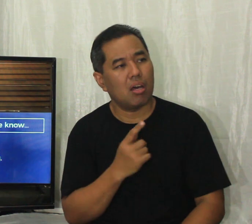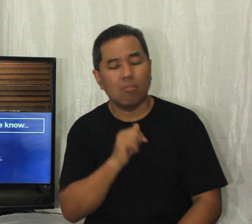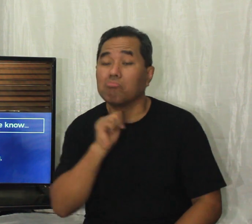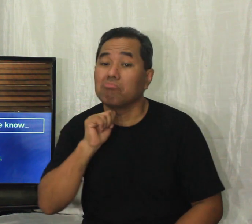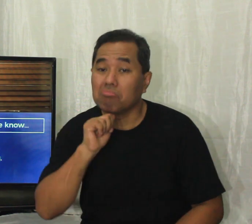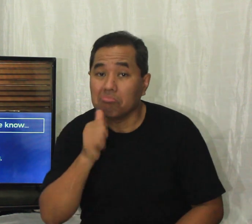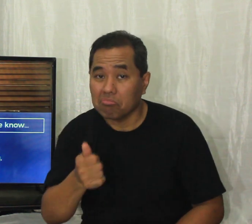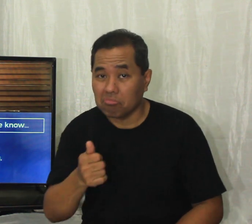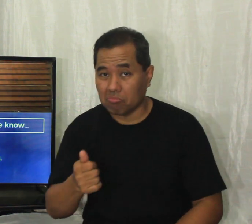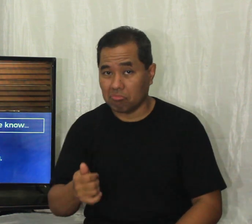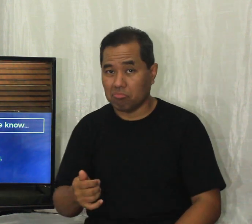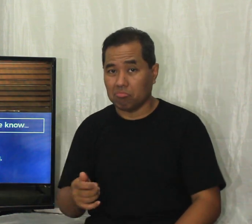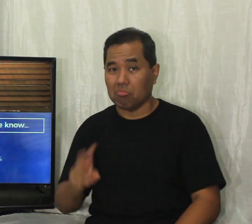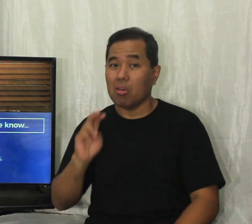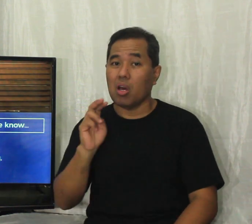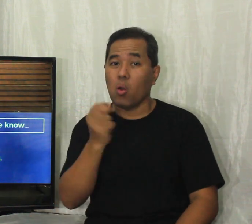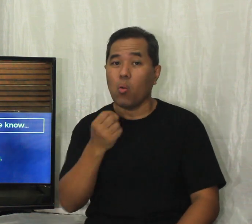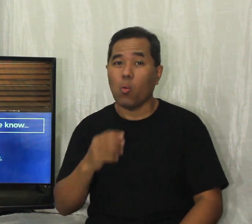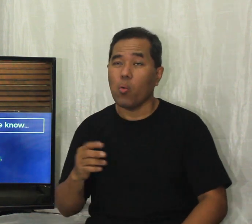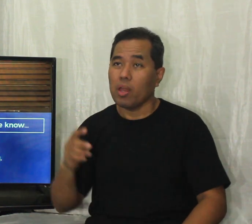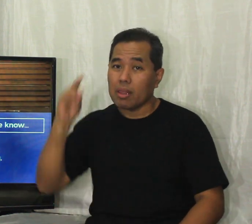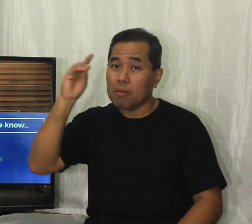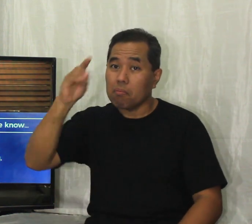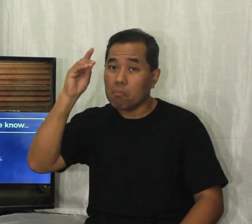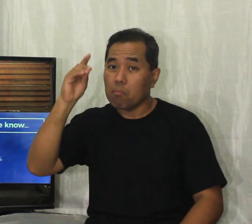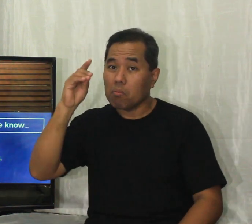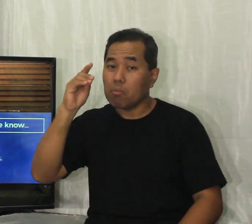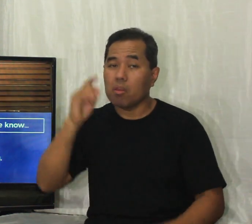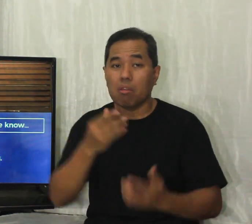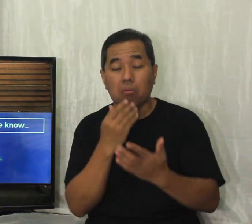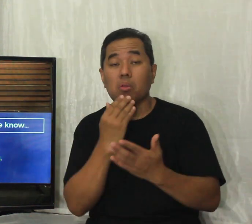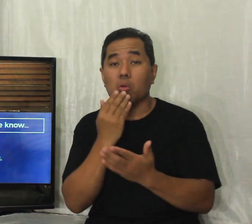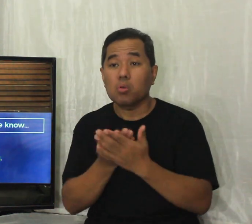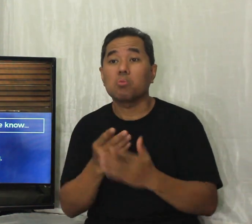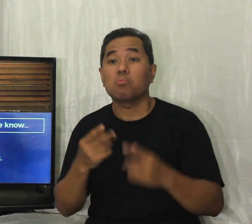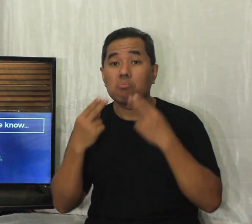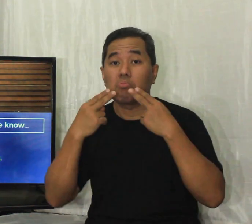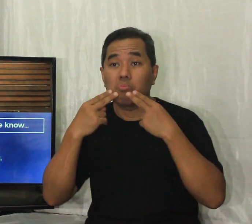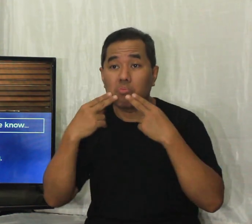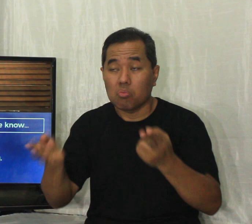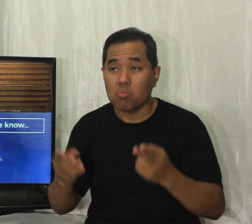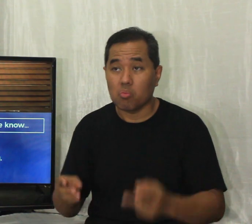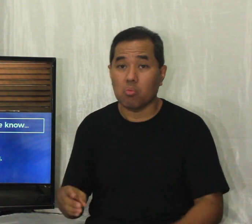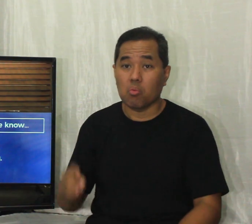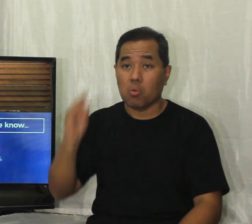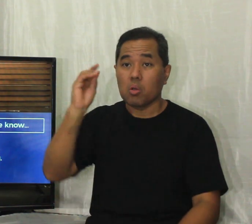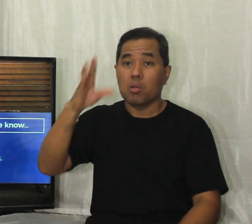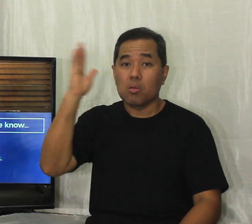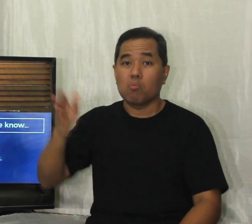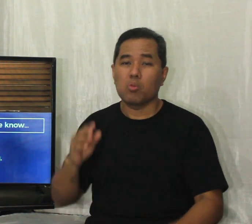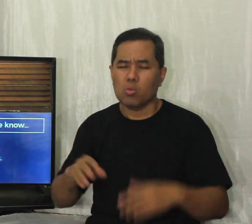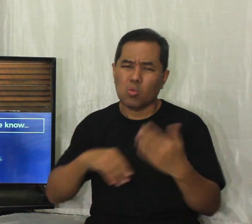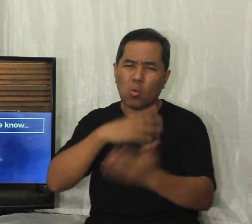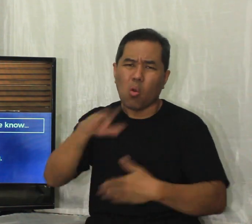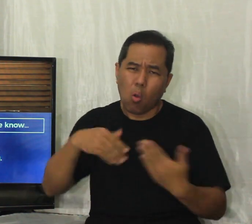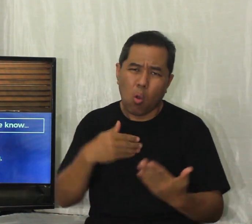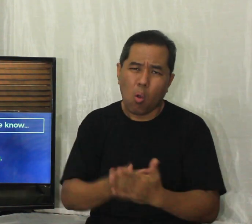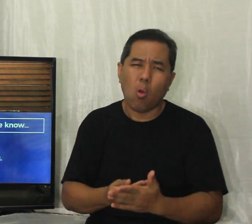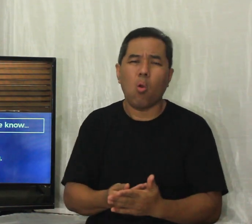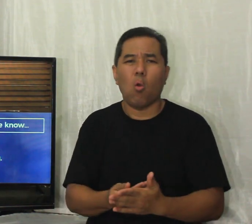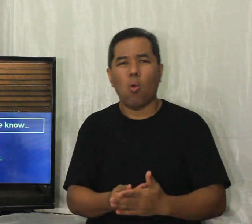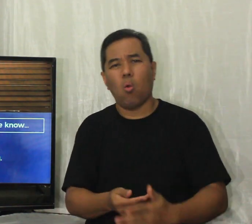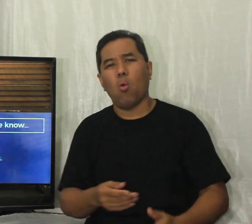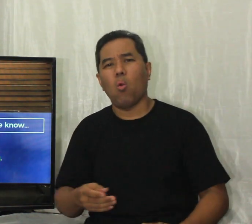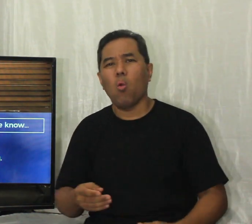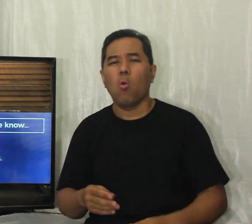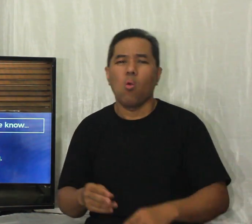us, our belief is the gospel needs to go everywhere towards everyone, regardless